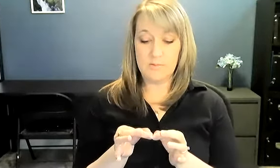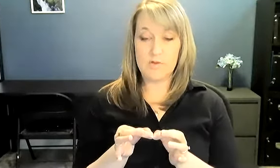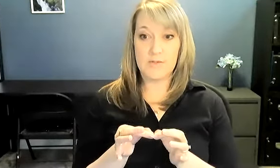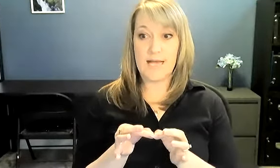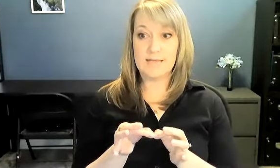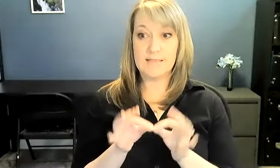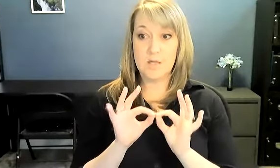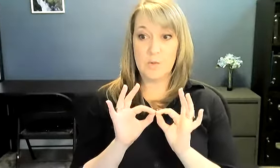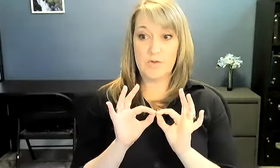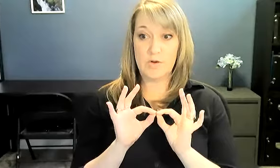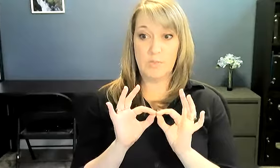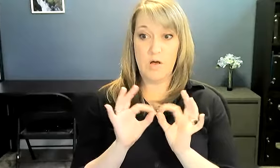elbows relaxed, with your palms